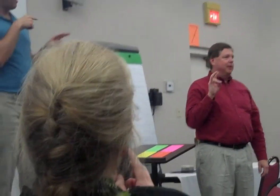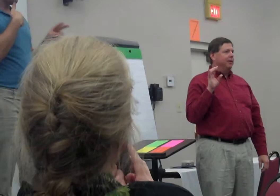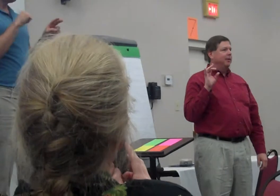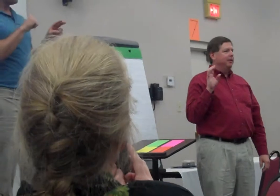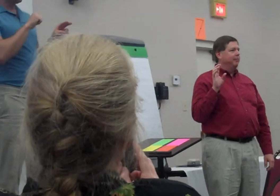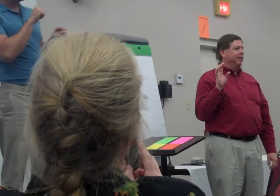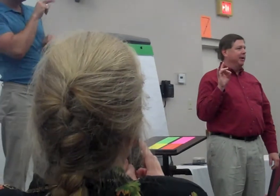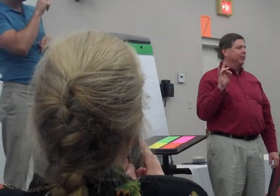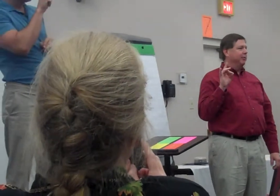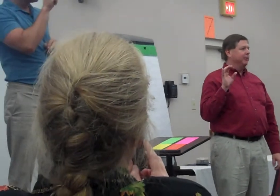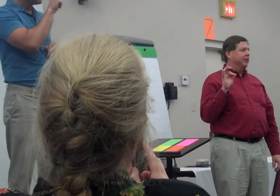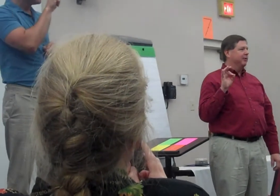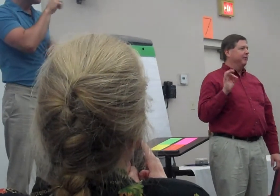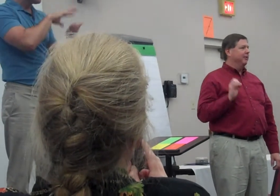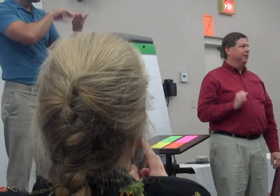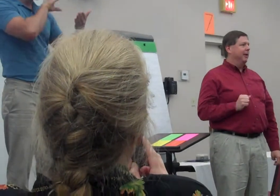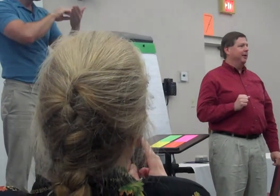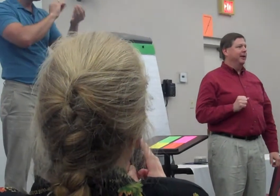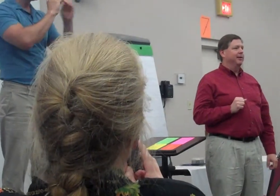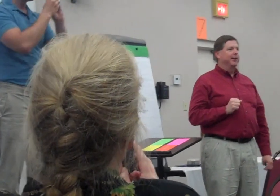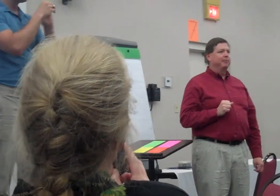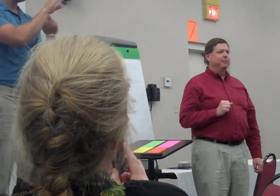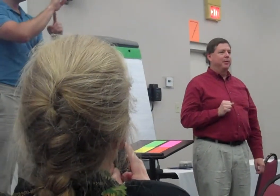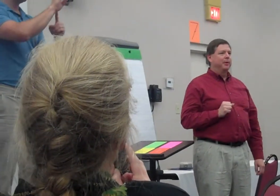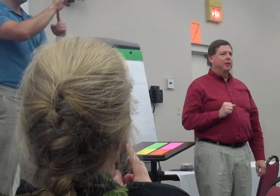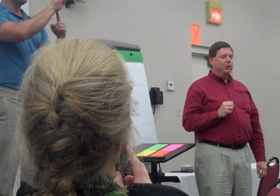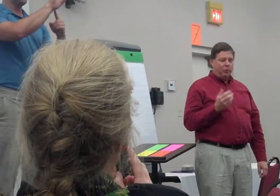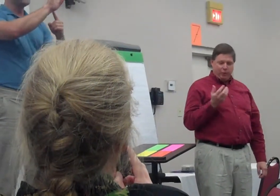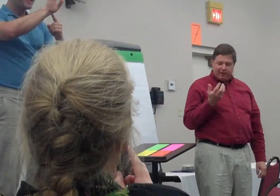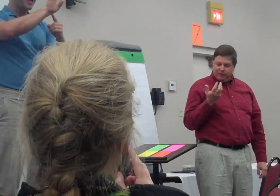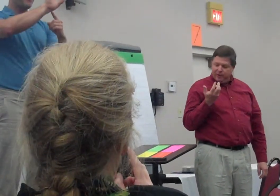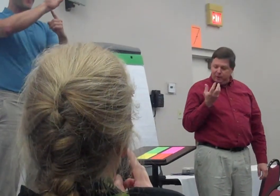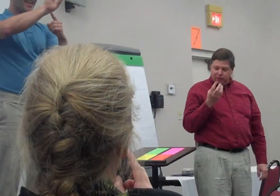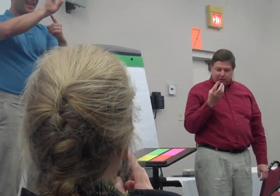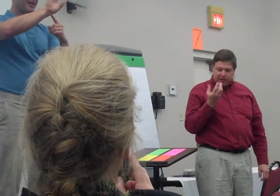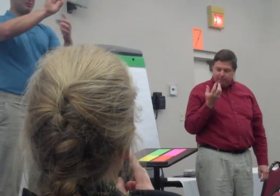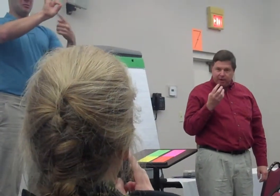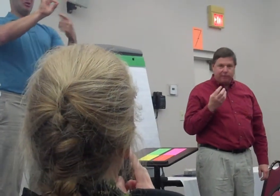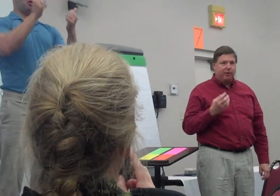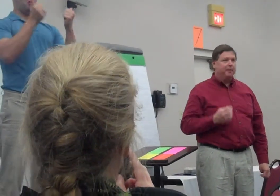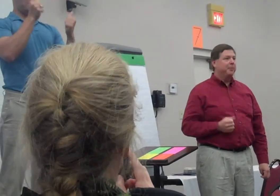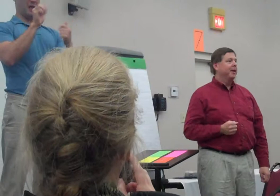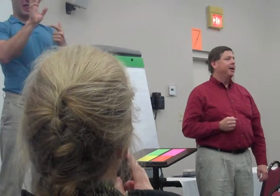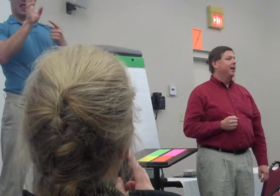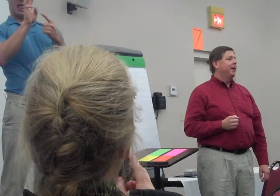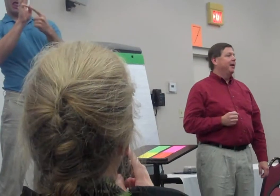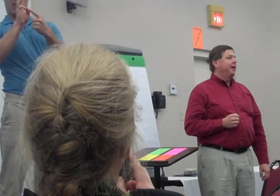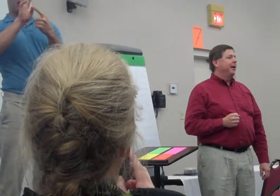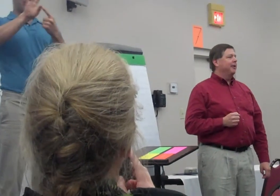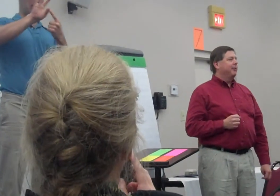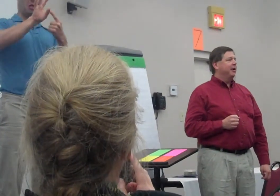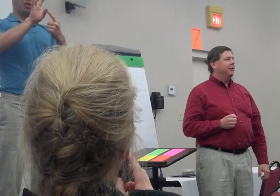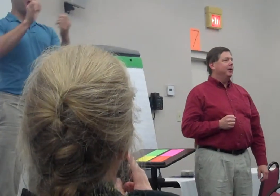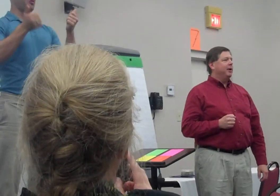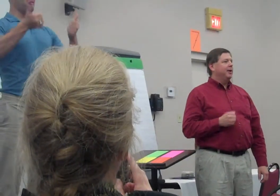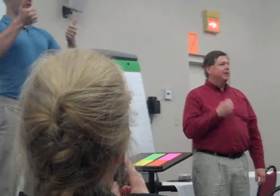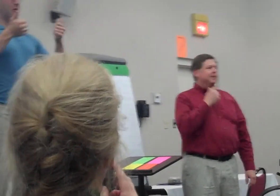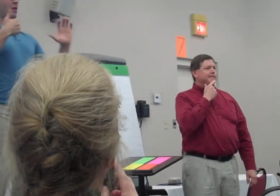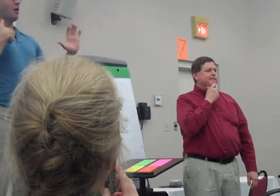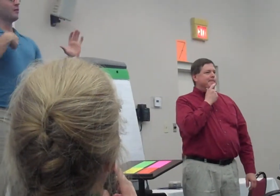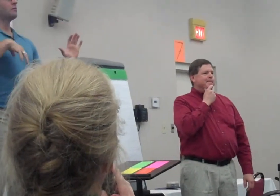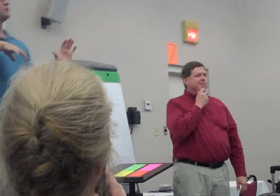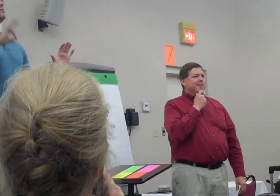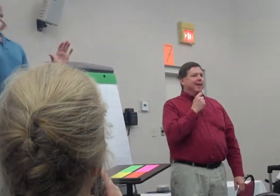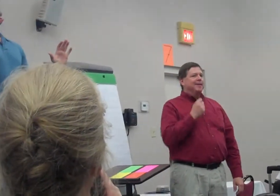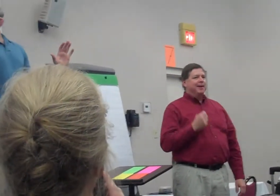to read the numbers 6, 7, 8, and 9. Which finger is the thumb touching? And I finally